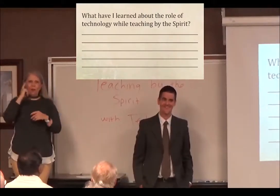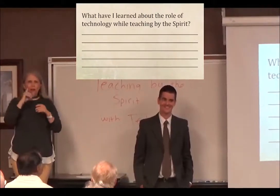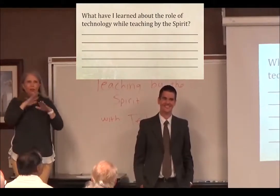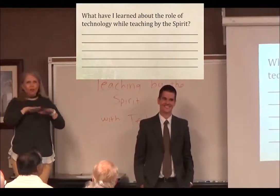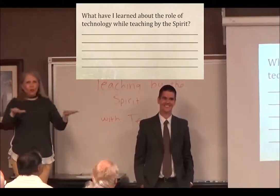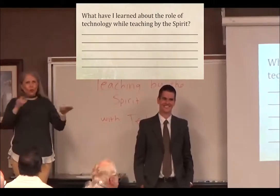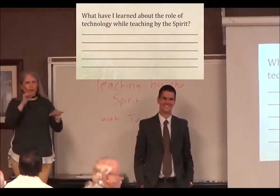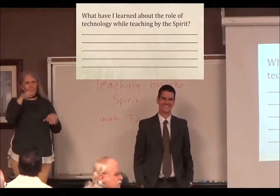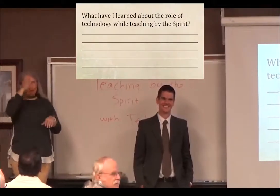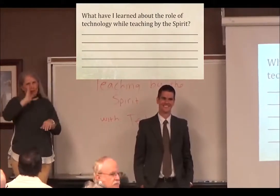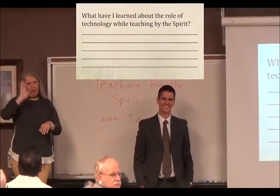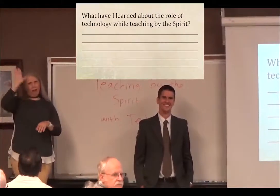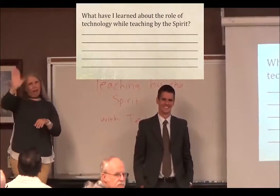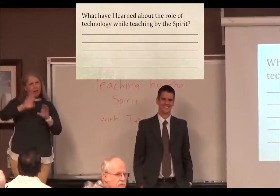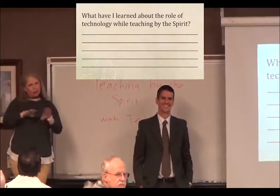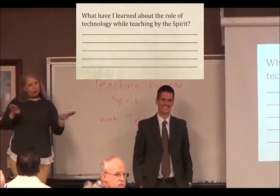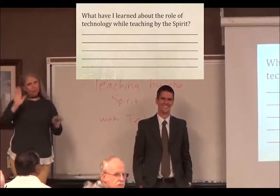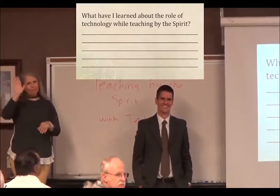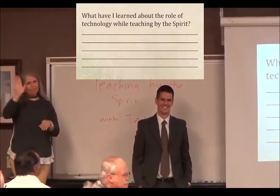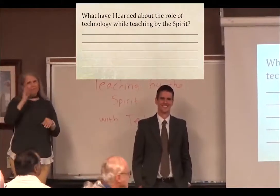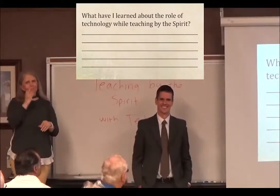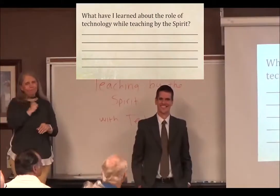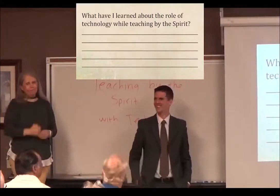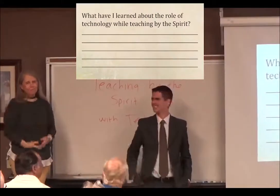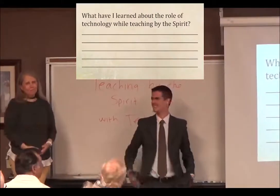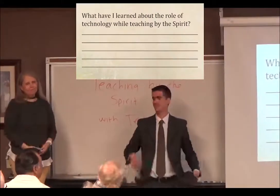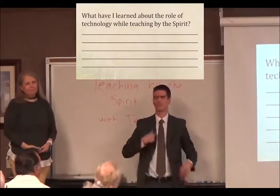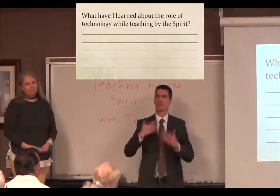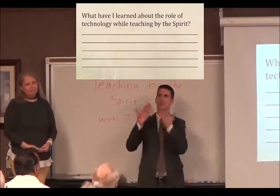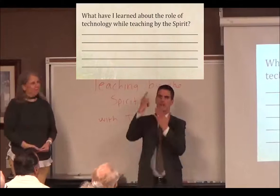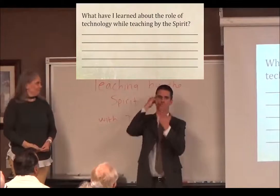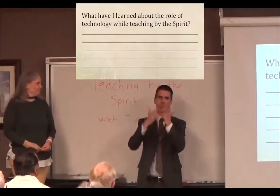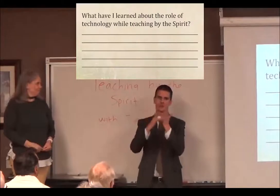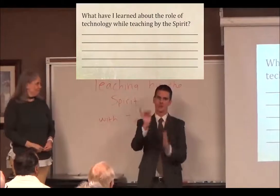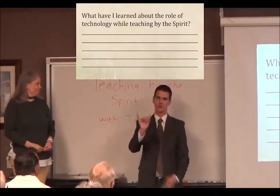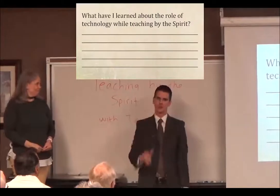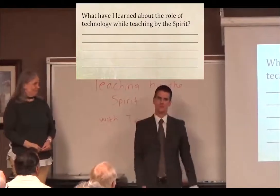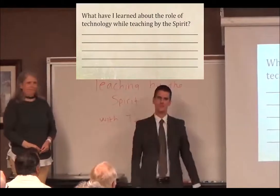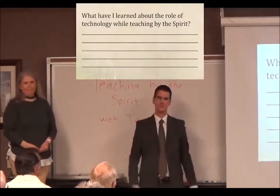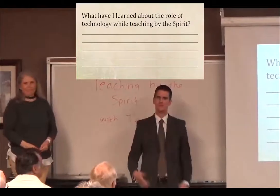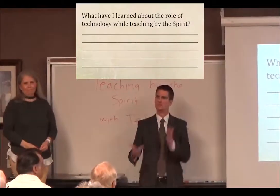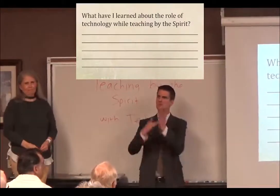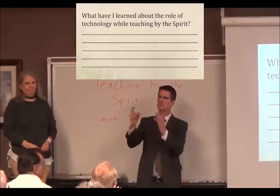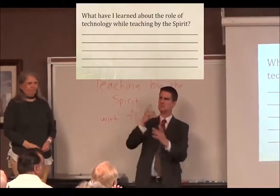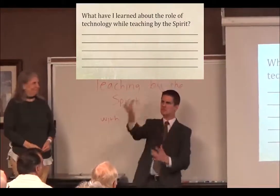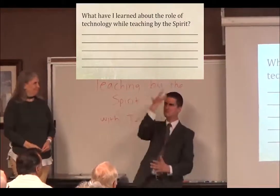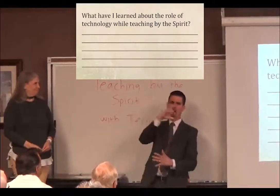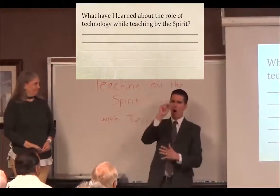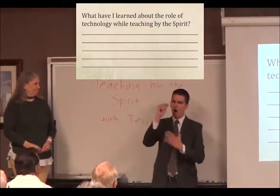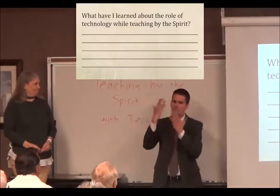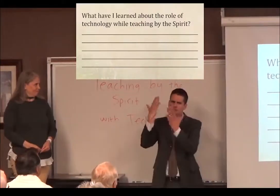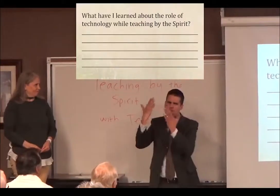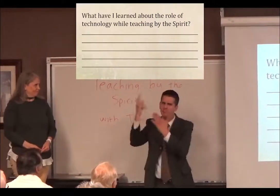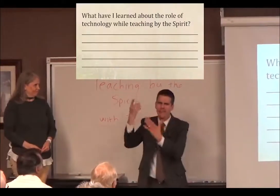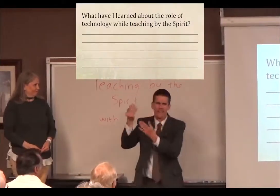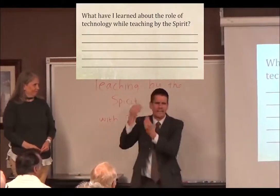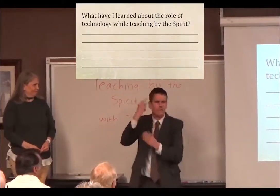And I thank God for the children that they have Heavenly Father who thinks they're precious. I am so thankful for technology too.